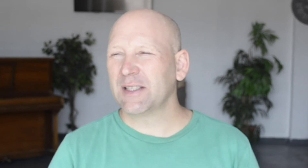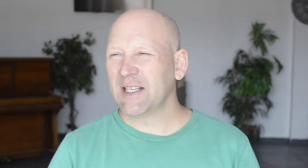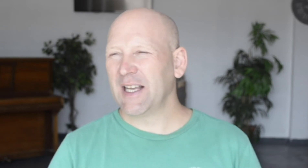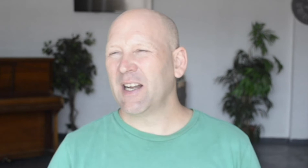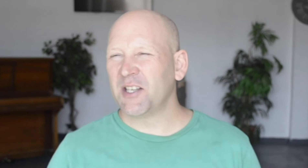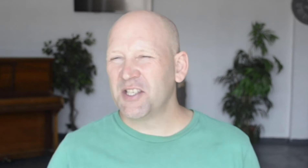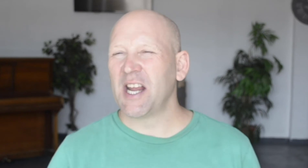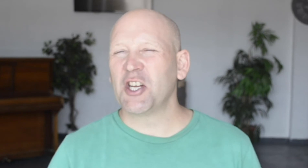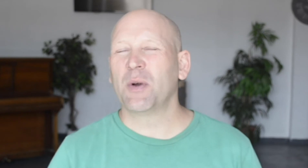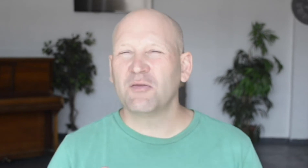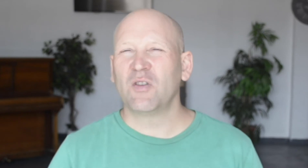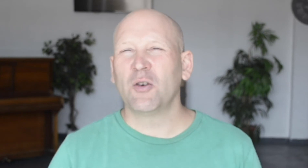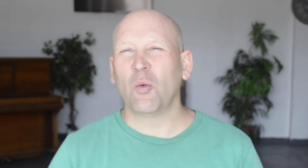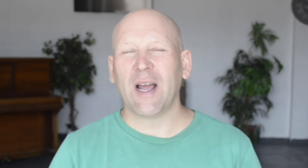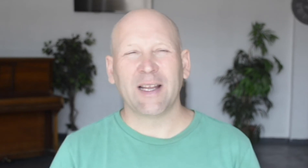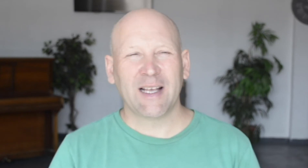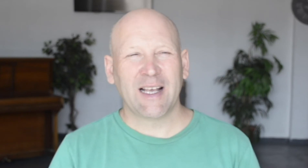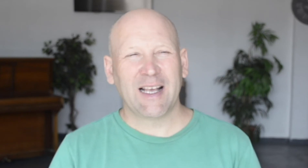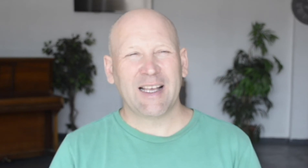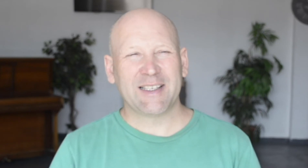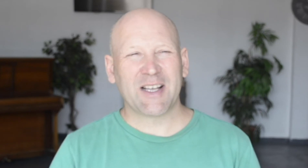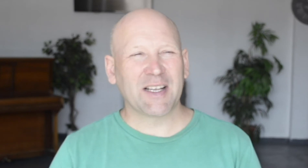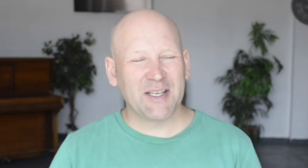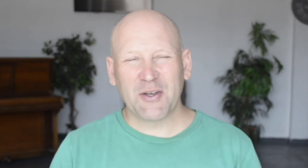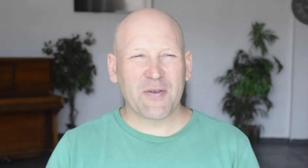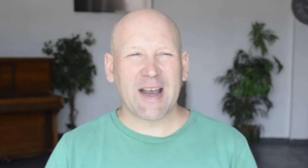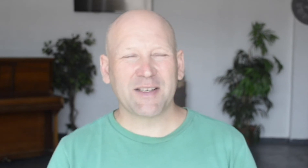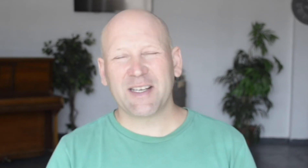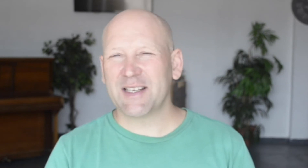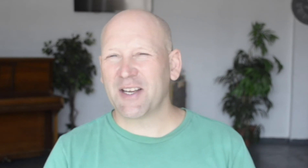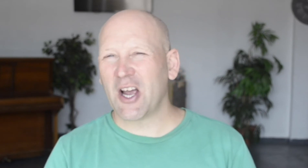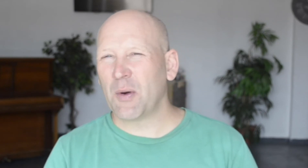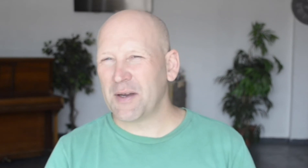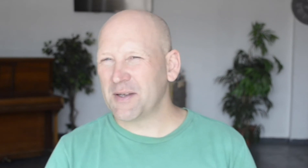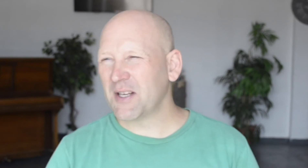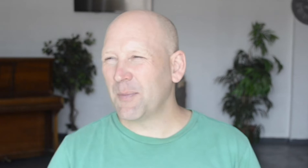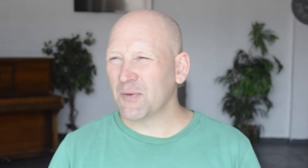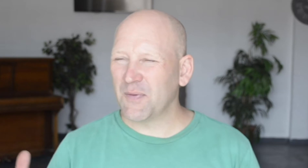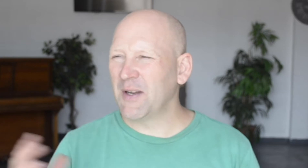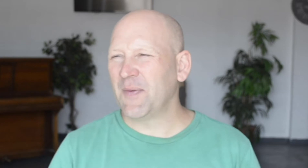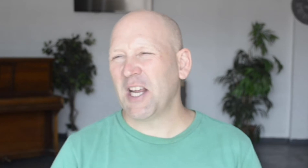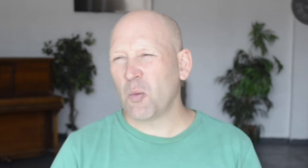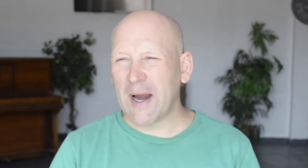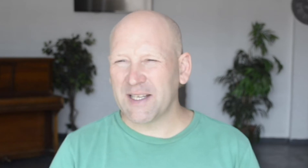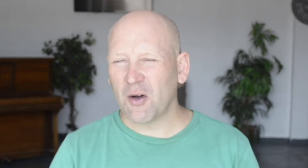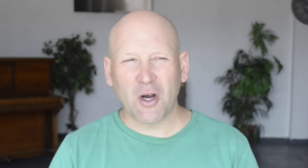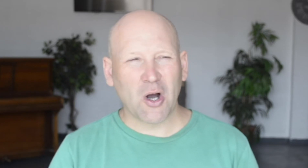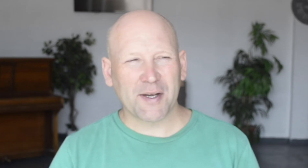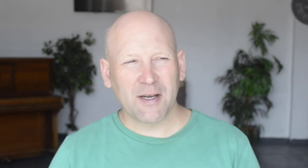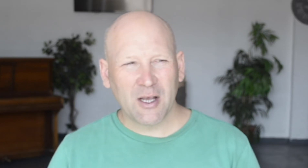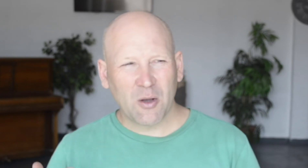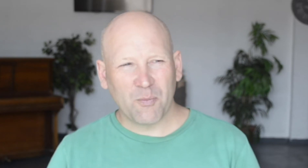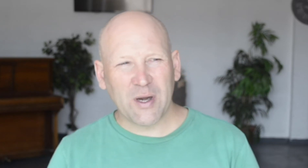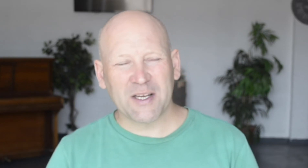nation, in a genuine, real way. It started 2,000 years ago when the disciples, full of fear, waited on